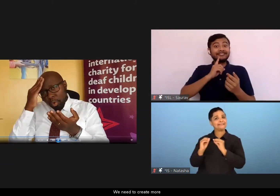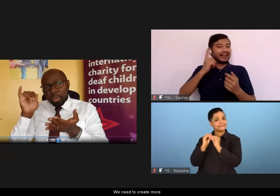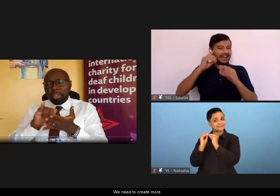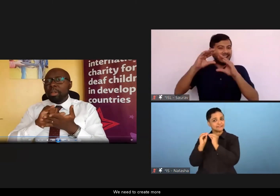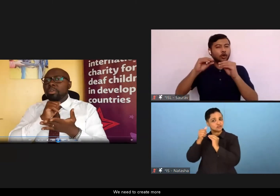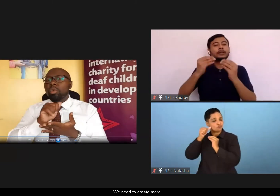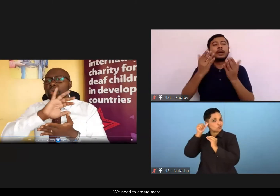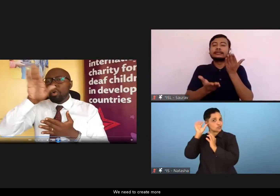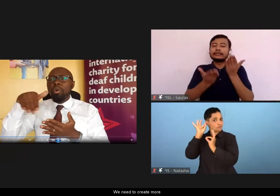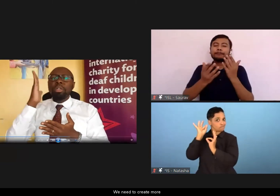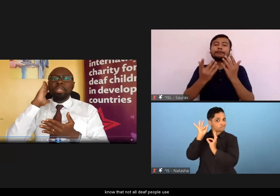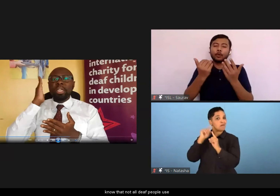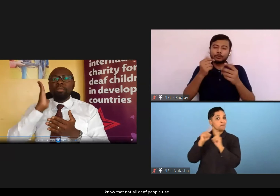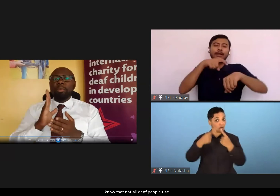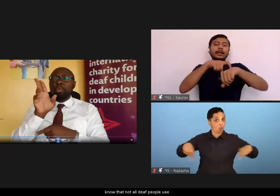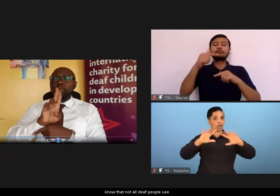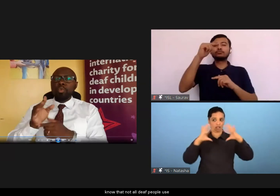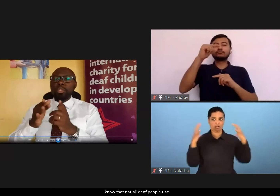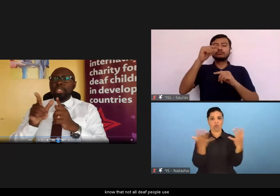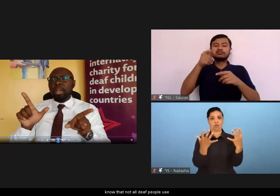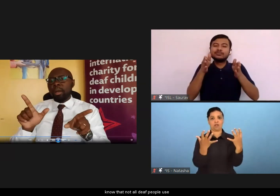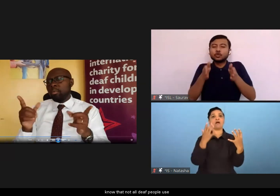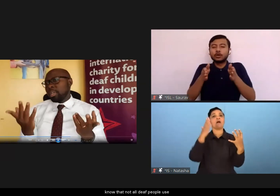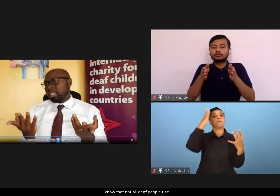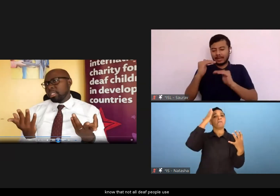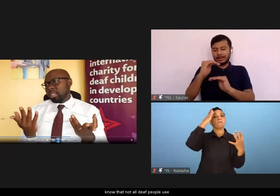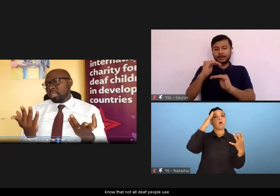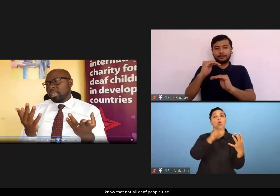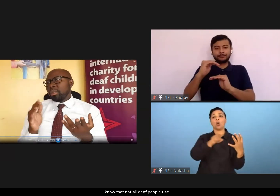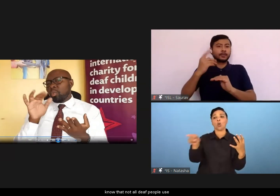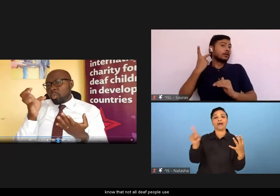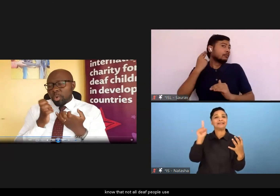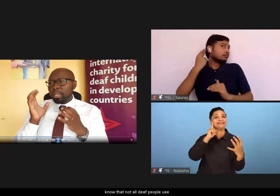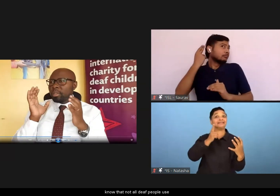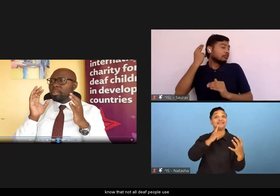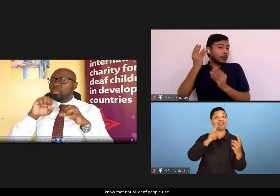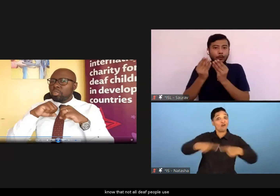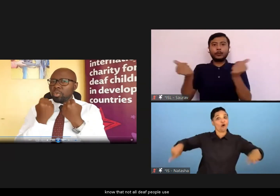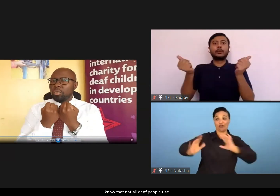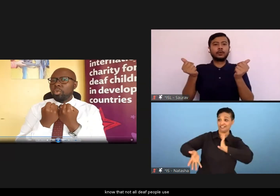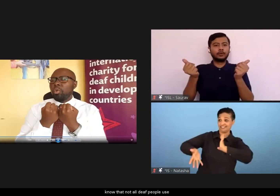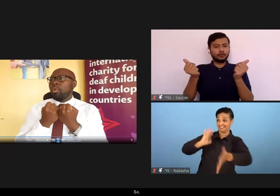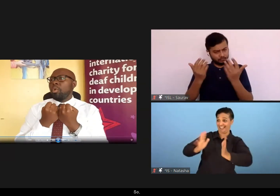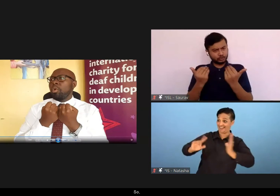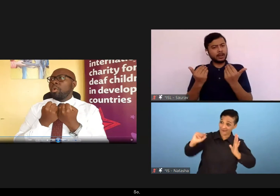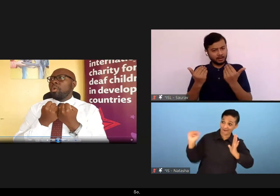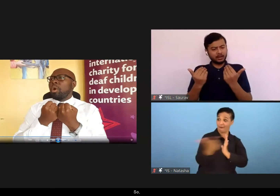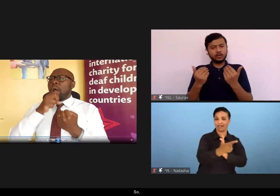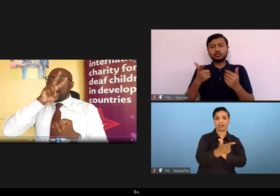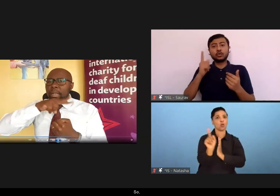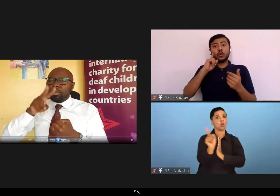to create more awareness so that people can know that not all deaf people use sign language, for instance. So we